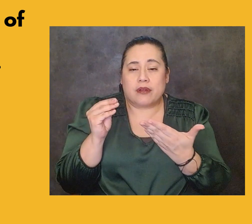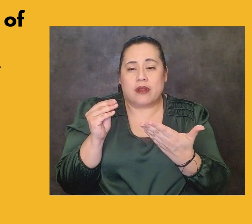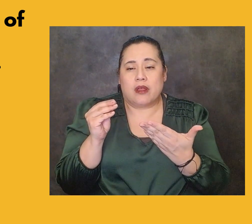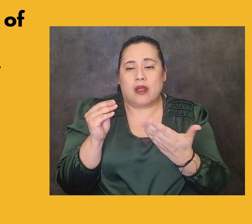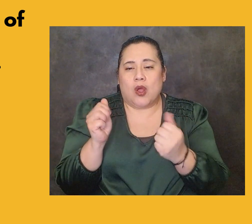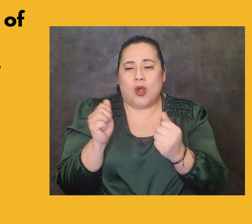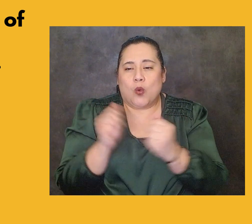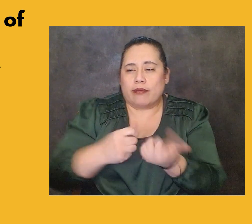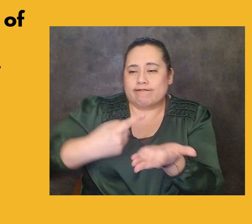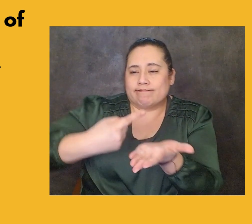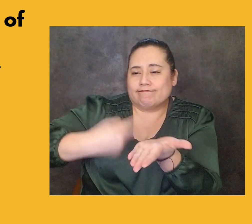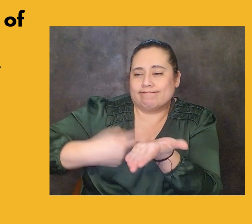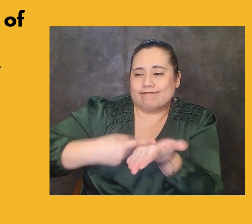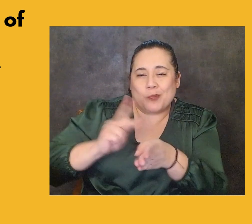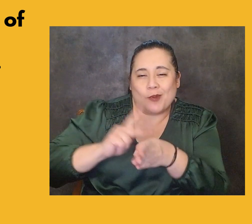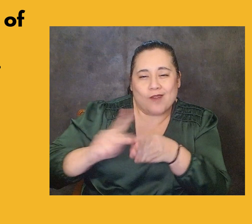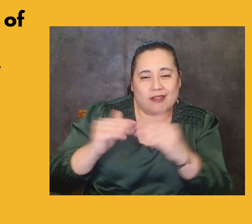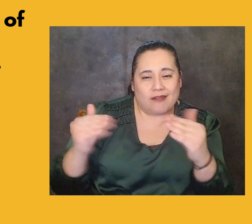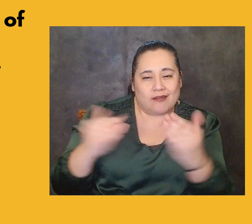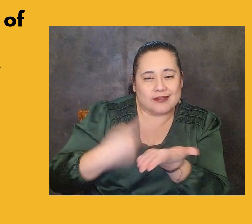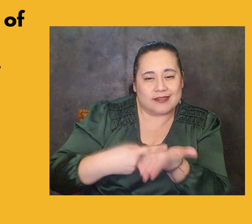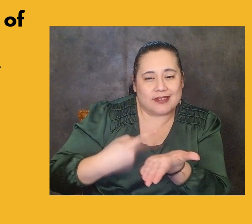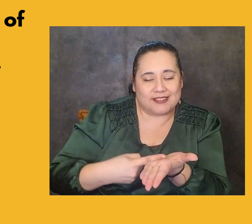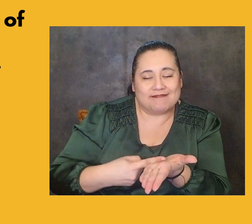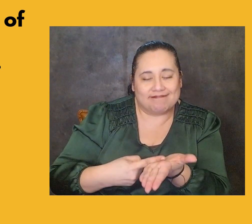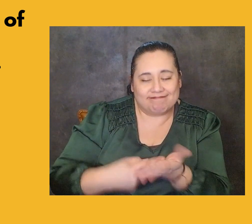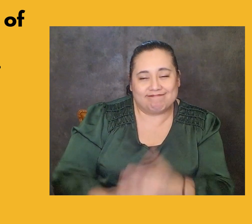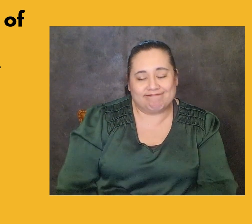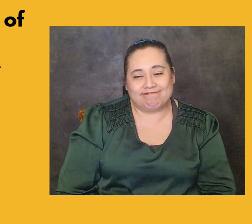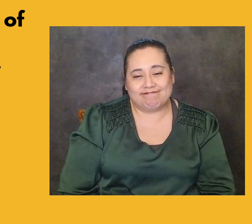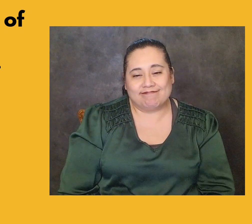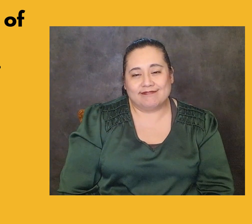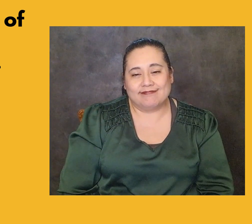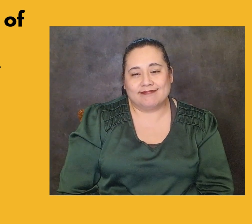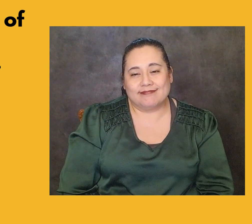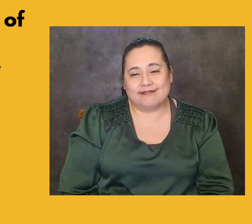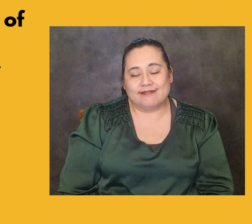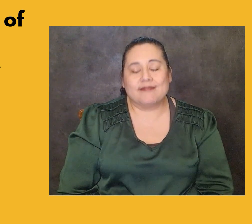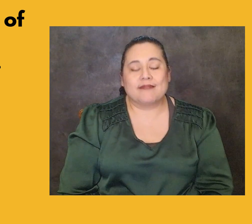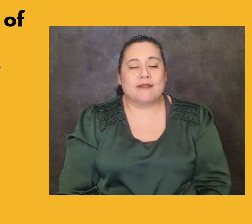you're having discussions at a professional level.